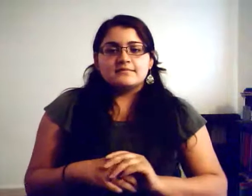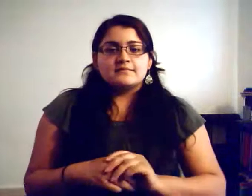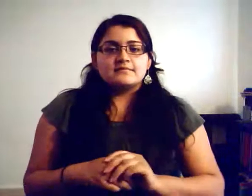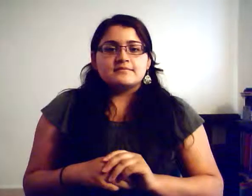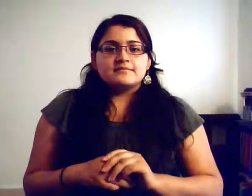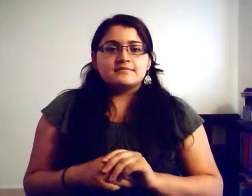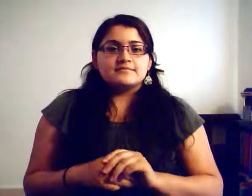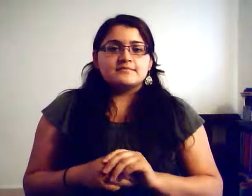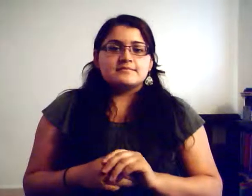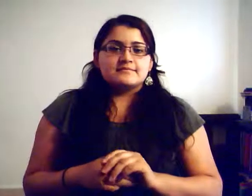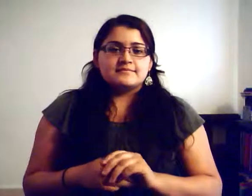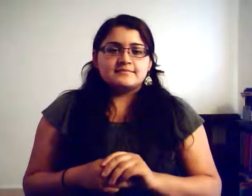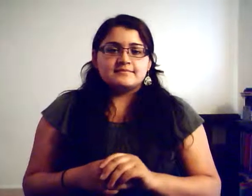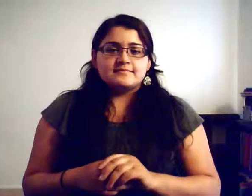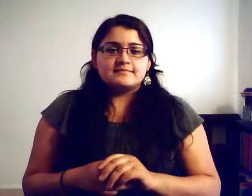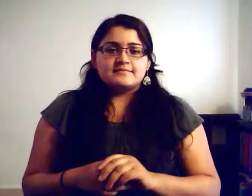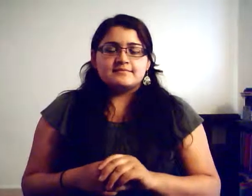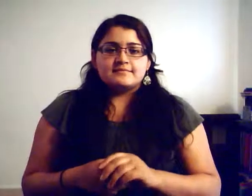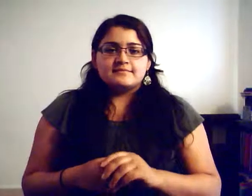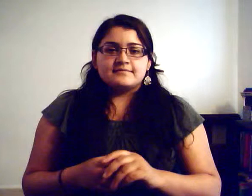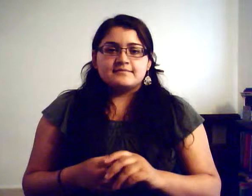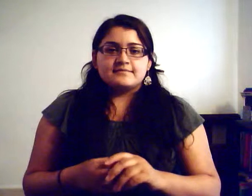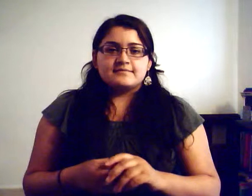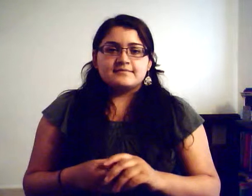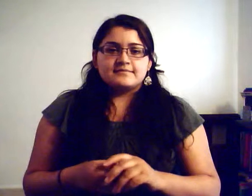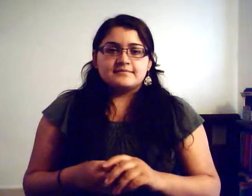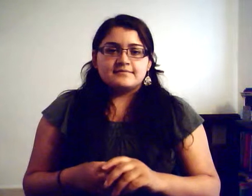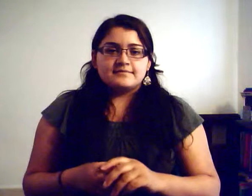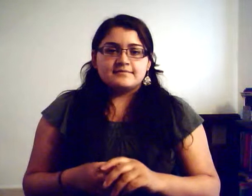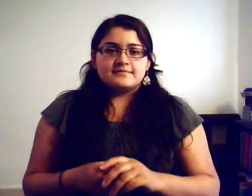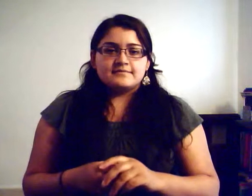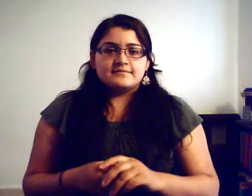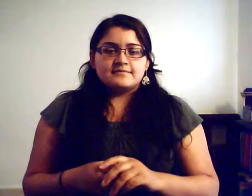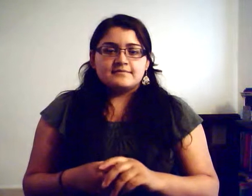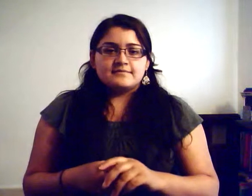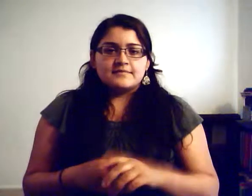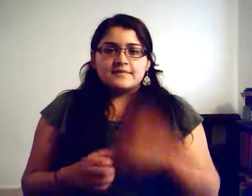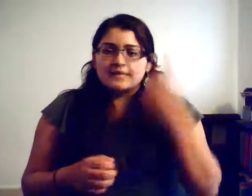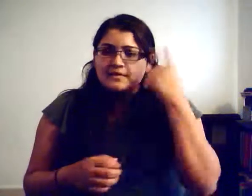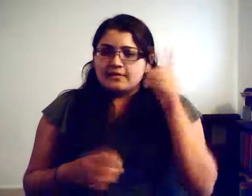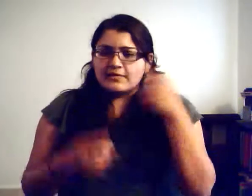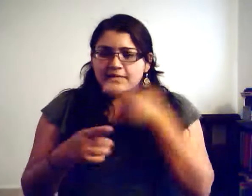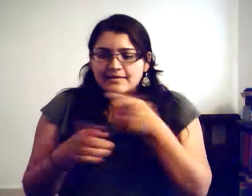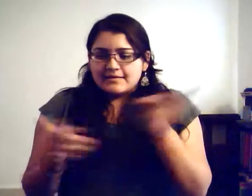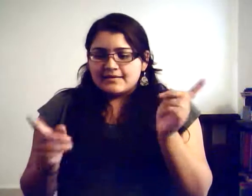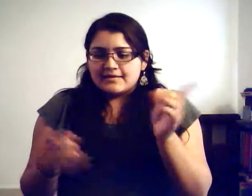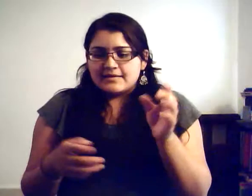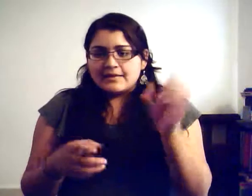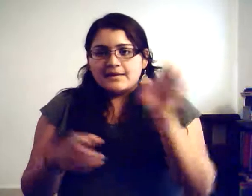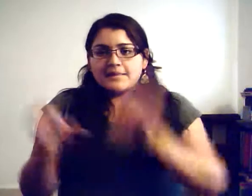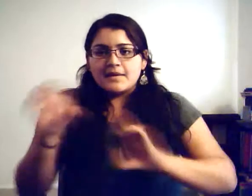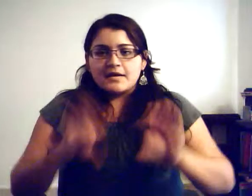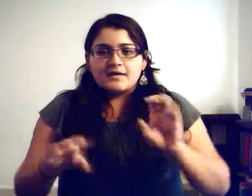psychology, sociology, biology, physics, any of the courses on the college level, and you could even try this with high